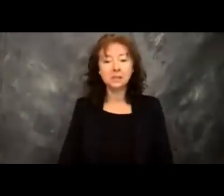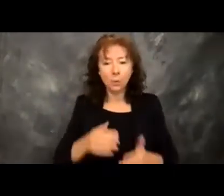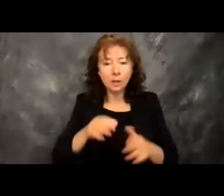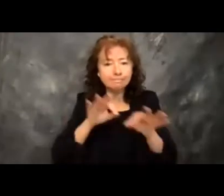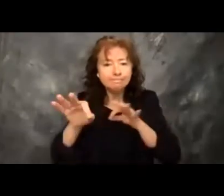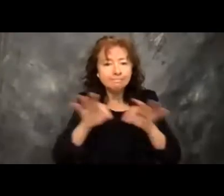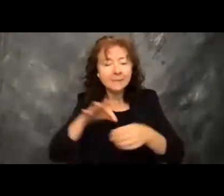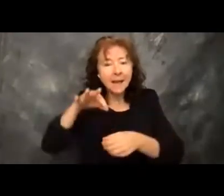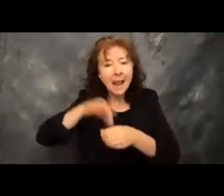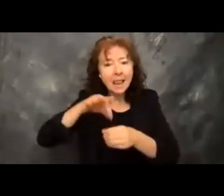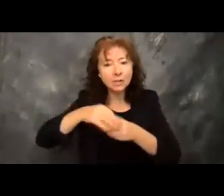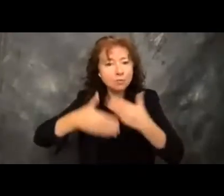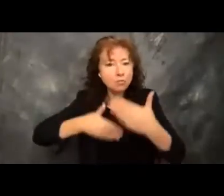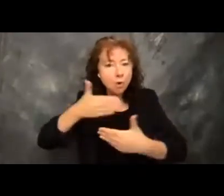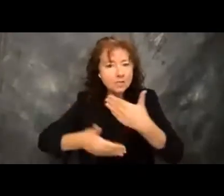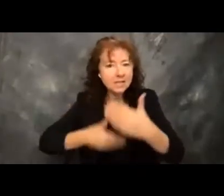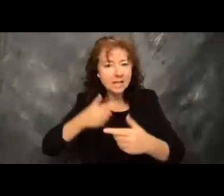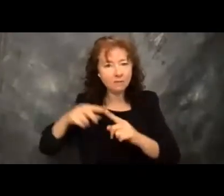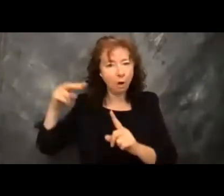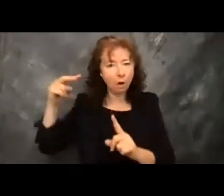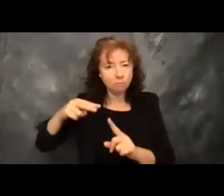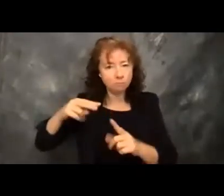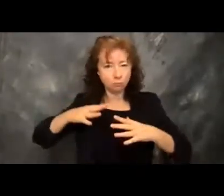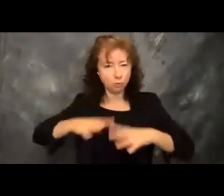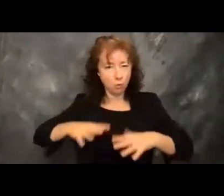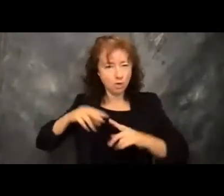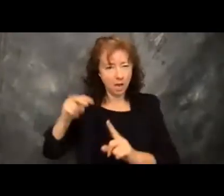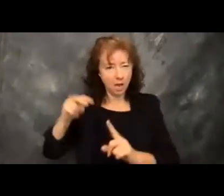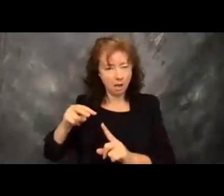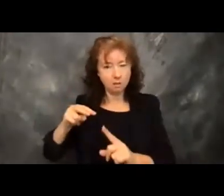the Georgian perspective mostly, and